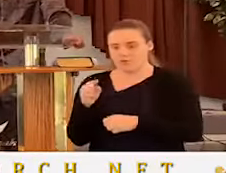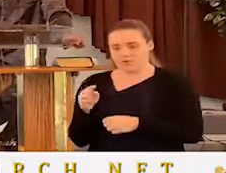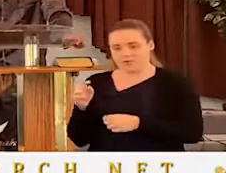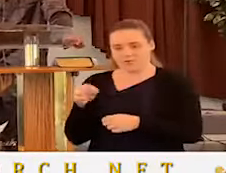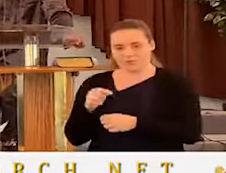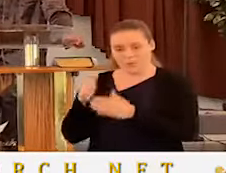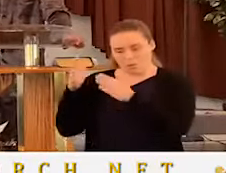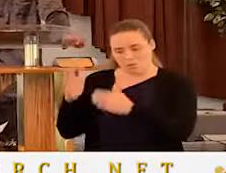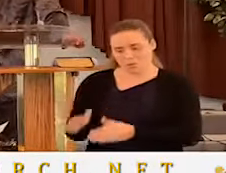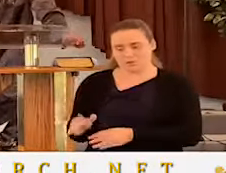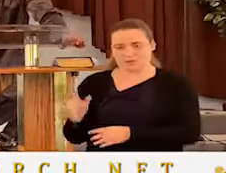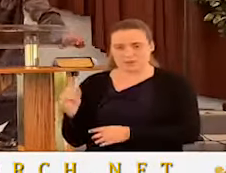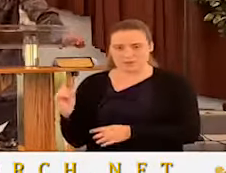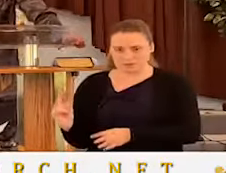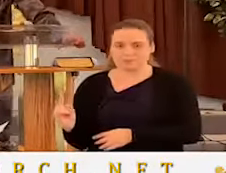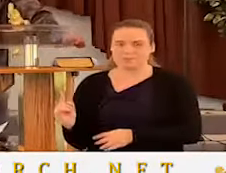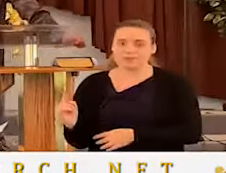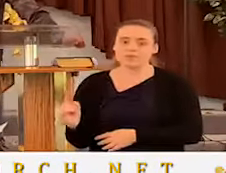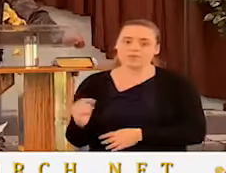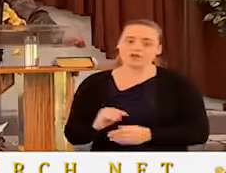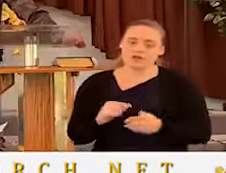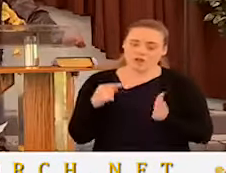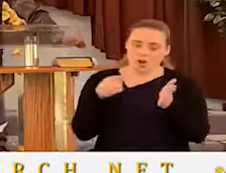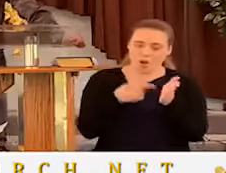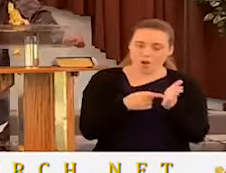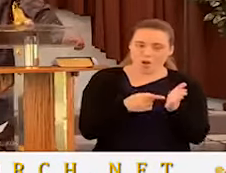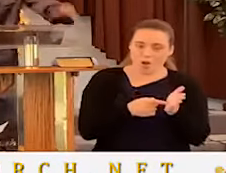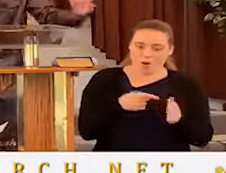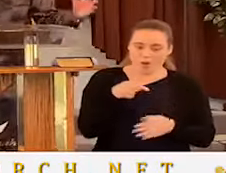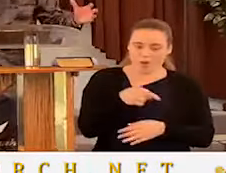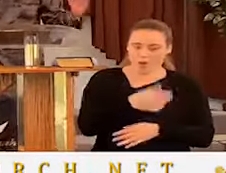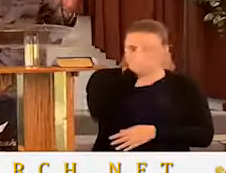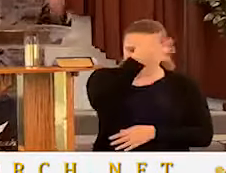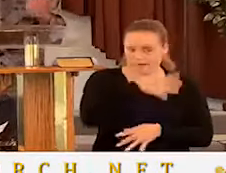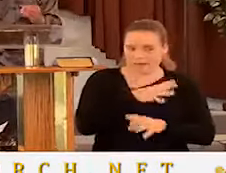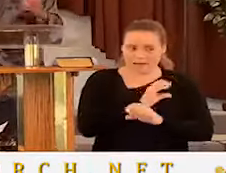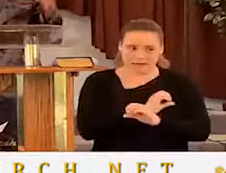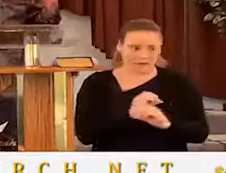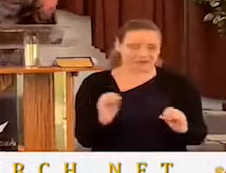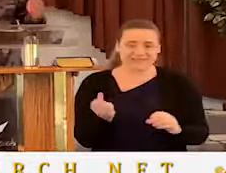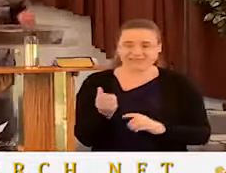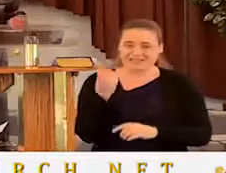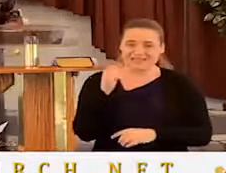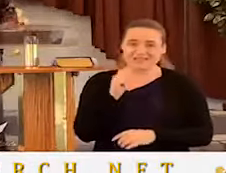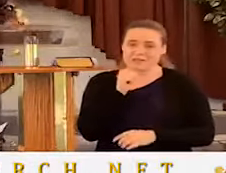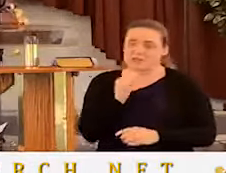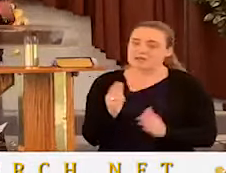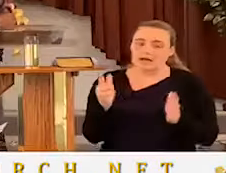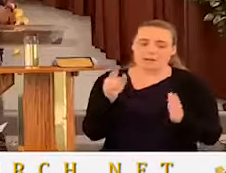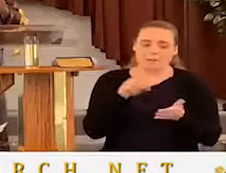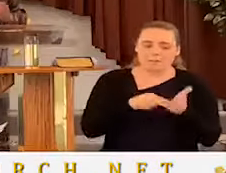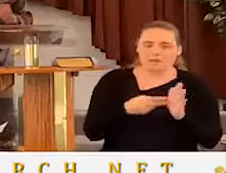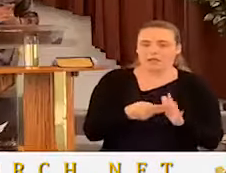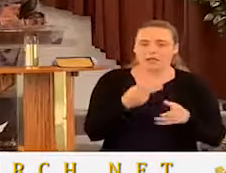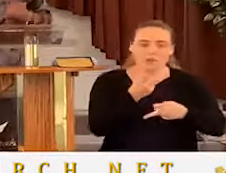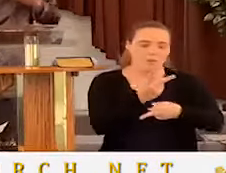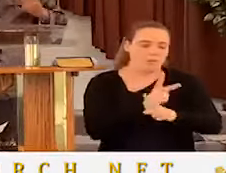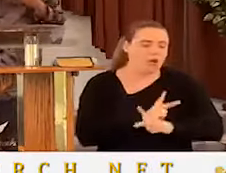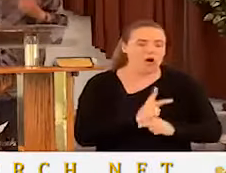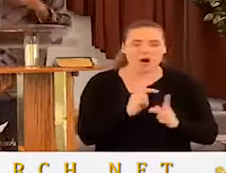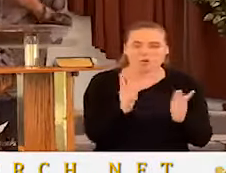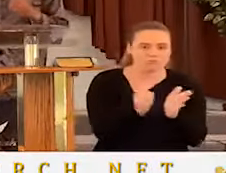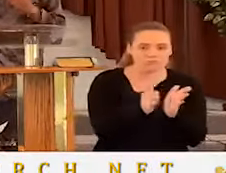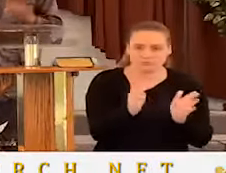owe no man nothing. Yes, he was not forbidding Christians to borrow or to loan, but rather